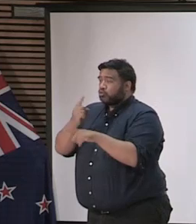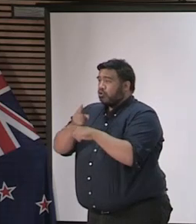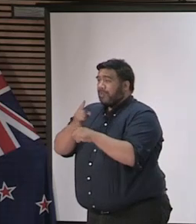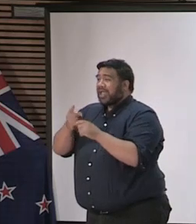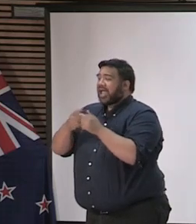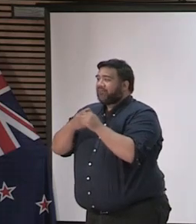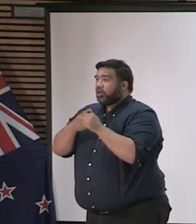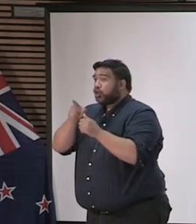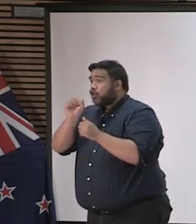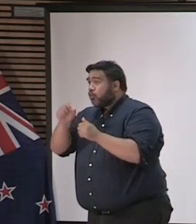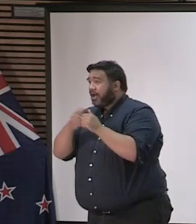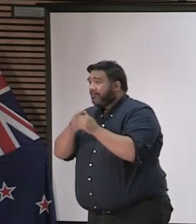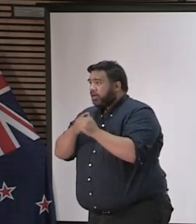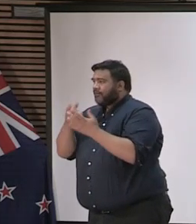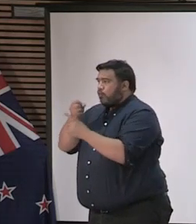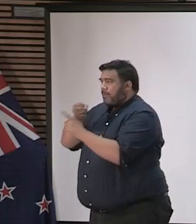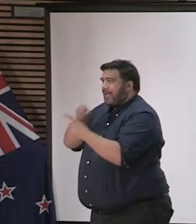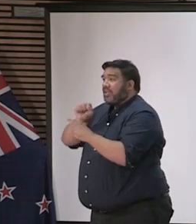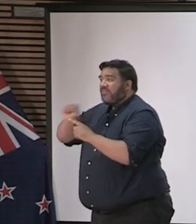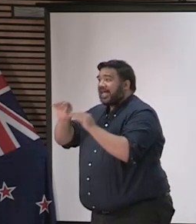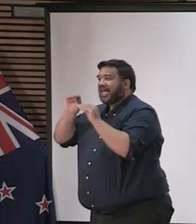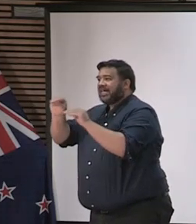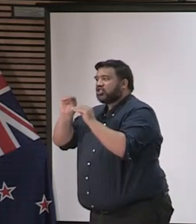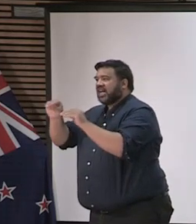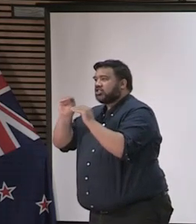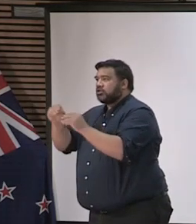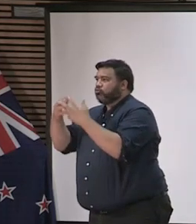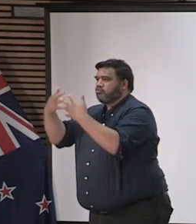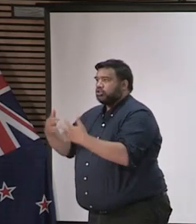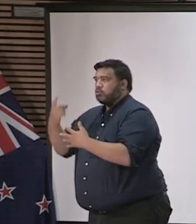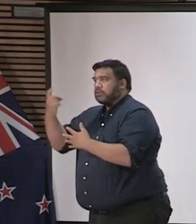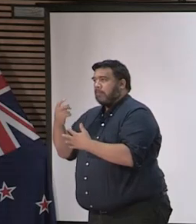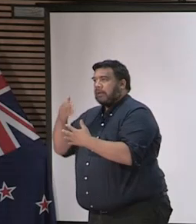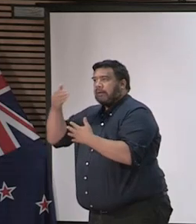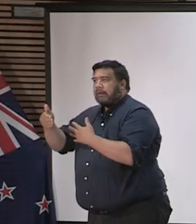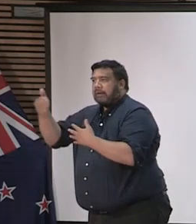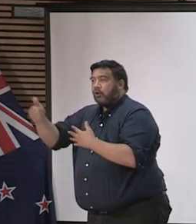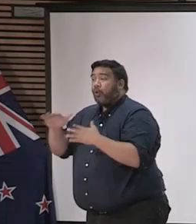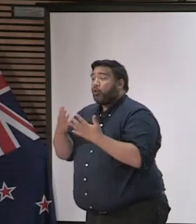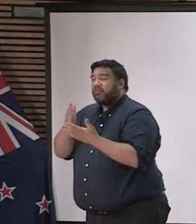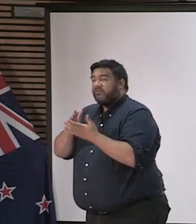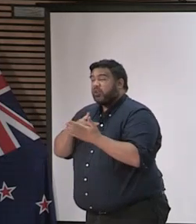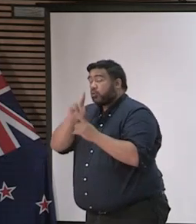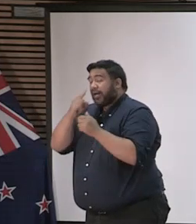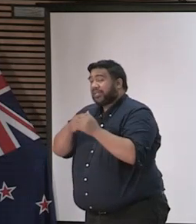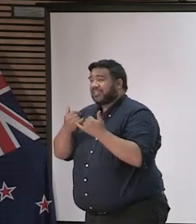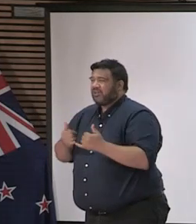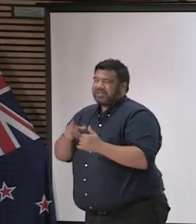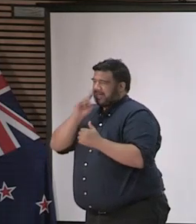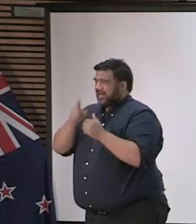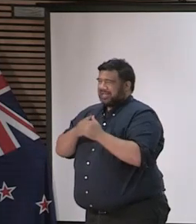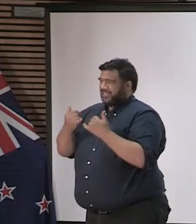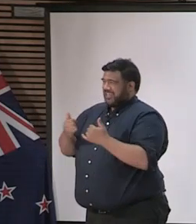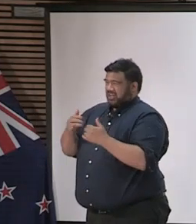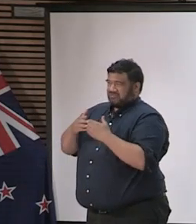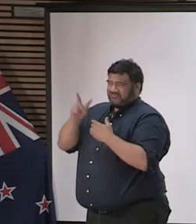general educational outcomes, or is it too early? It is too early, but if you look at the Christchurch earthquake scenario where schools were closed for quite some